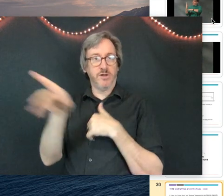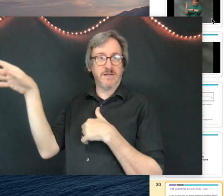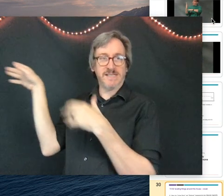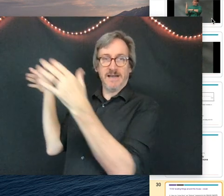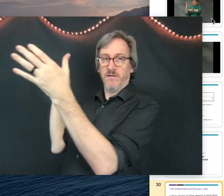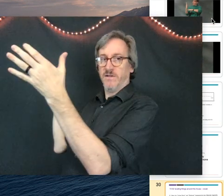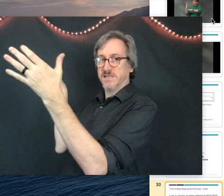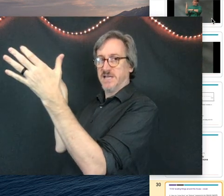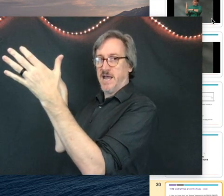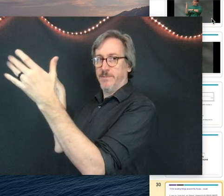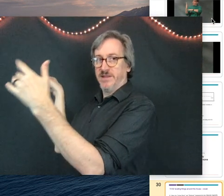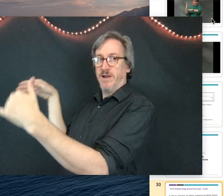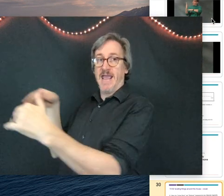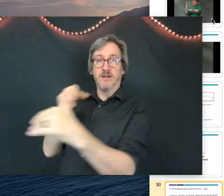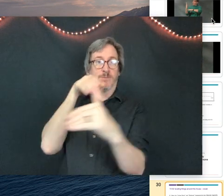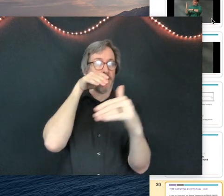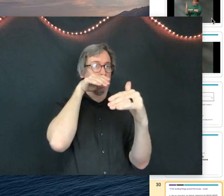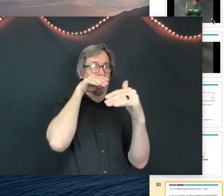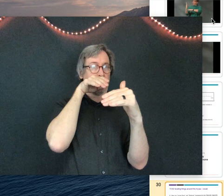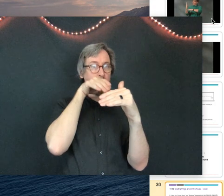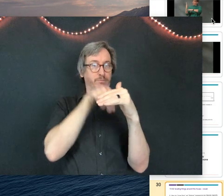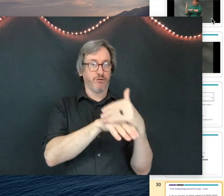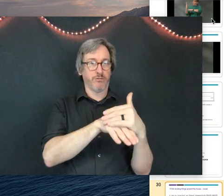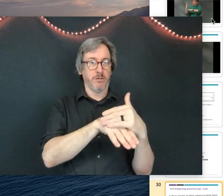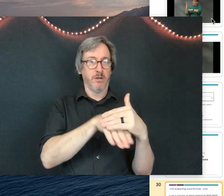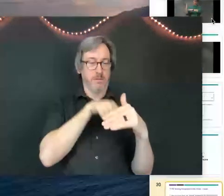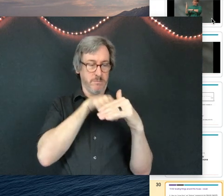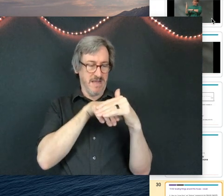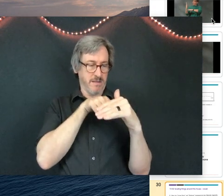So notice I set it off on the side, but then when I enter my apartment, I can go,